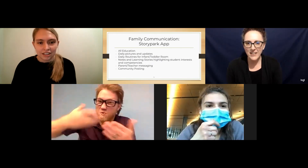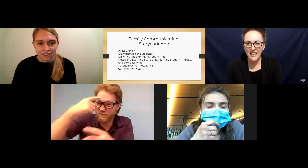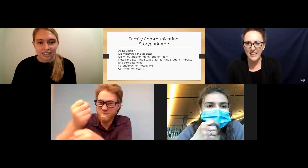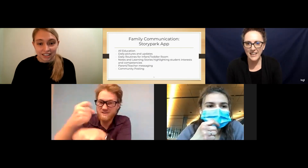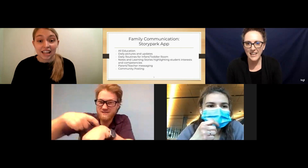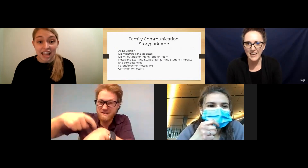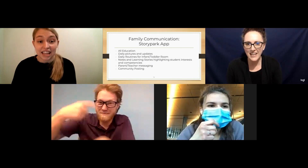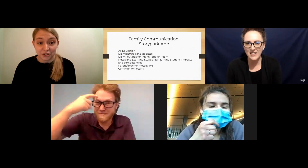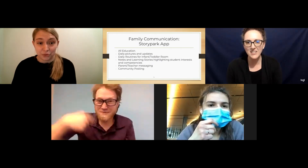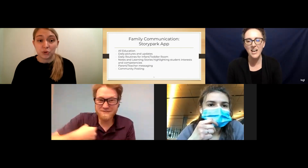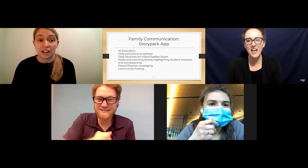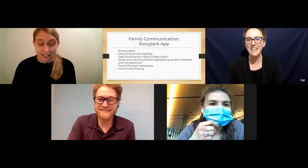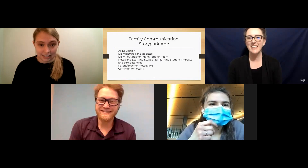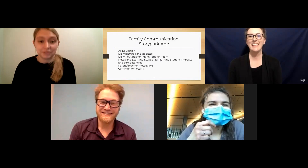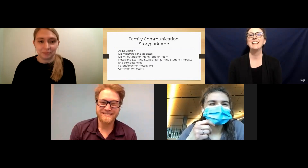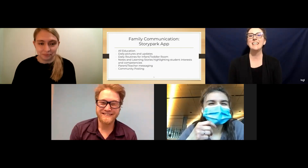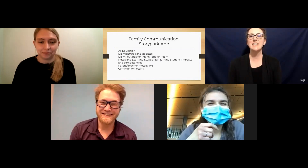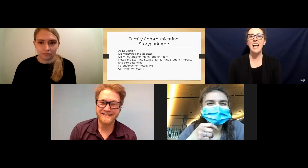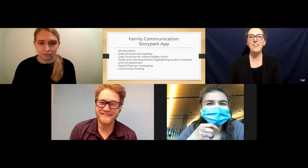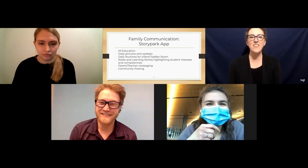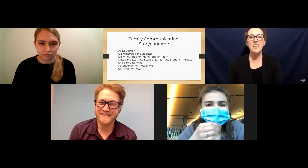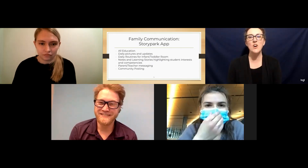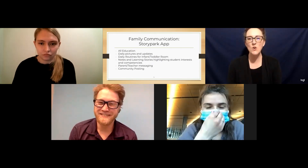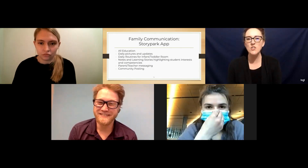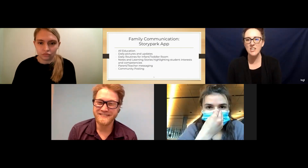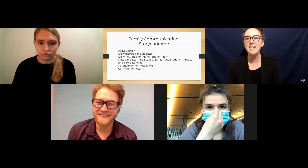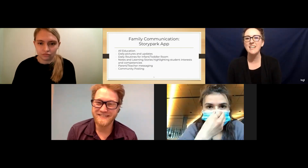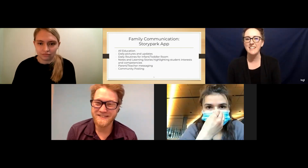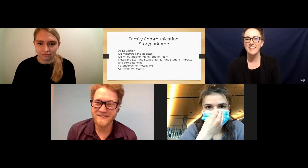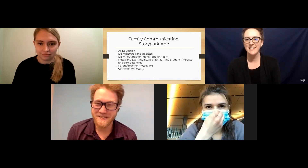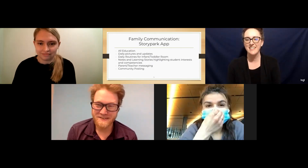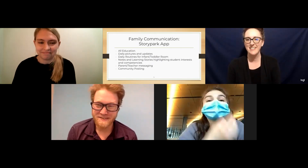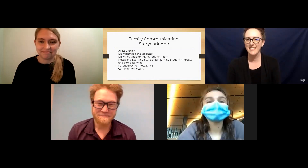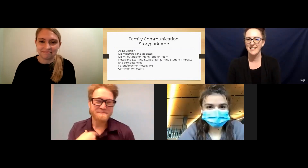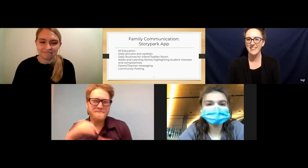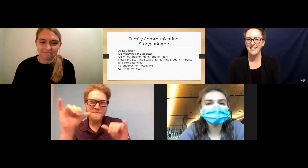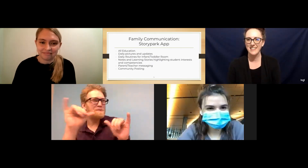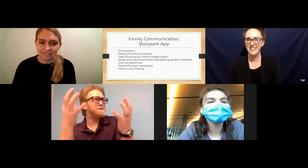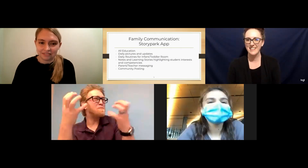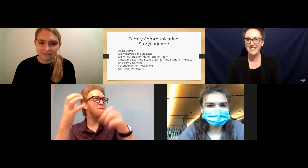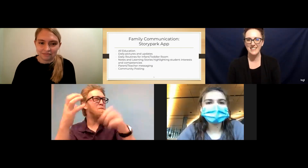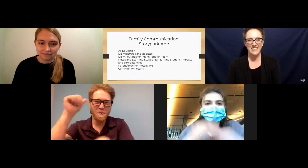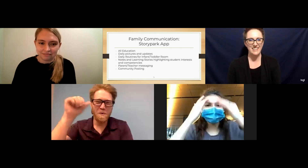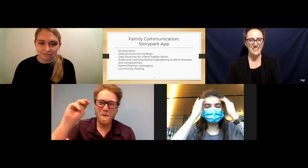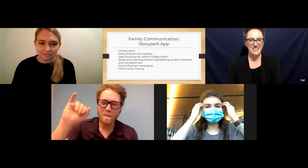Kaliona Henehea Kalani is at the ocean.